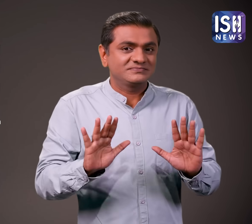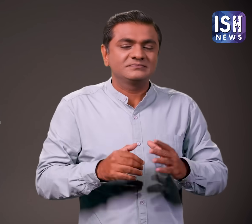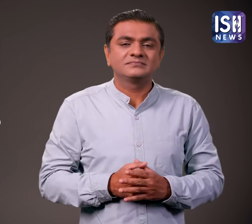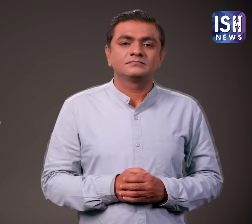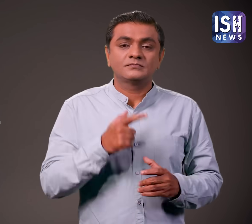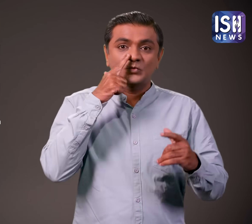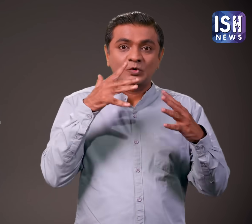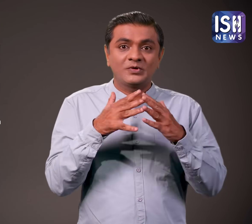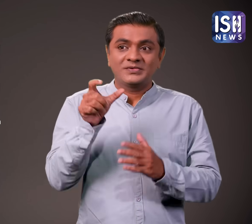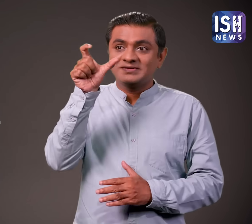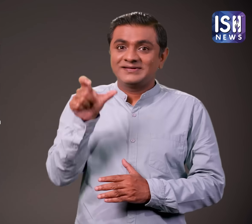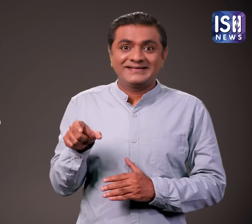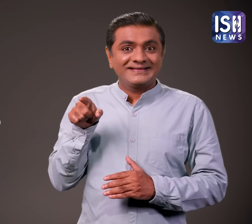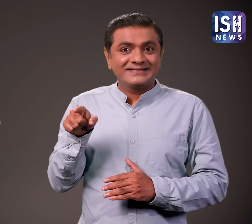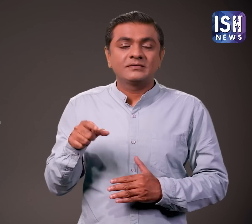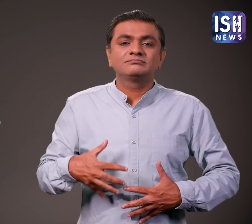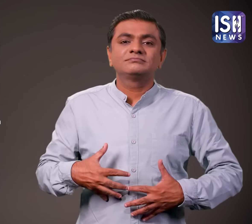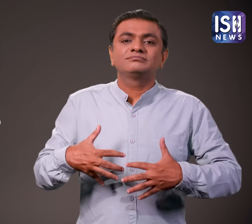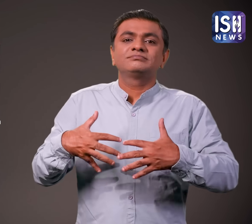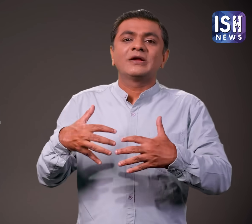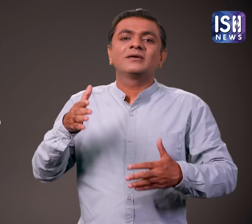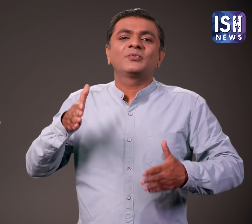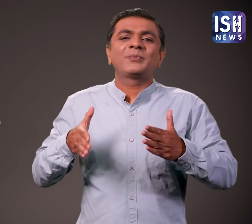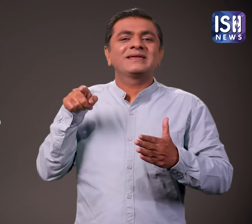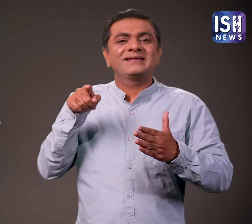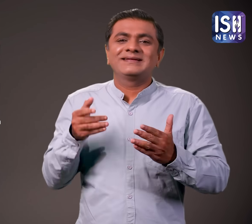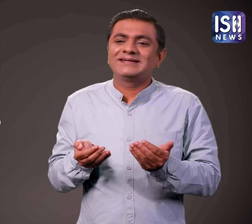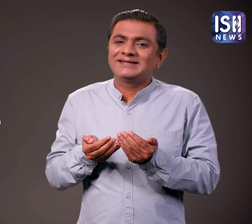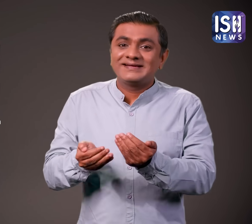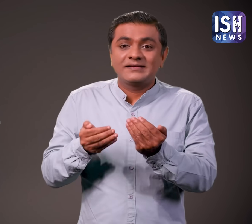I will share the cost and other details regarding the humanoid robotic mother.